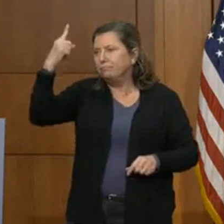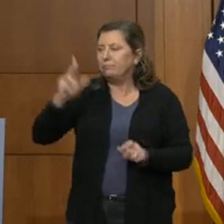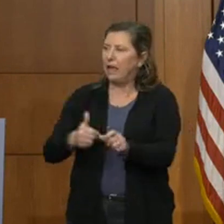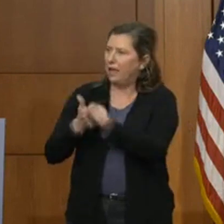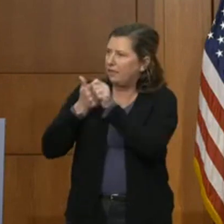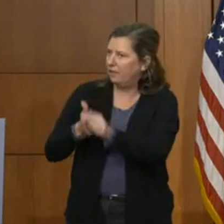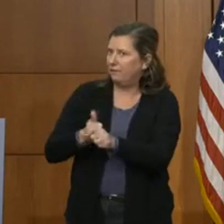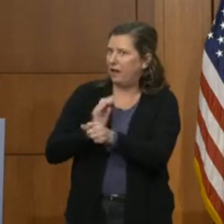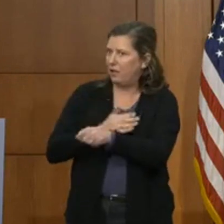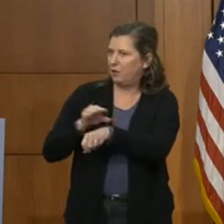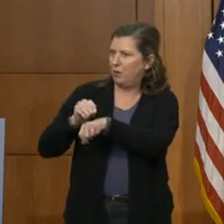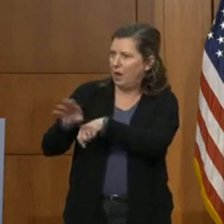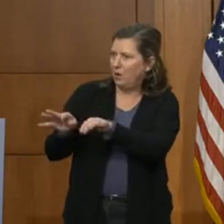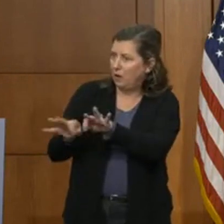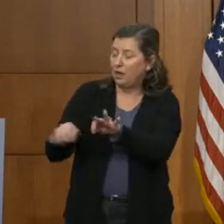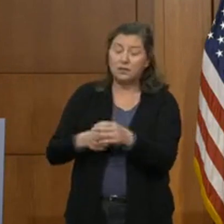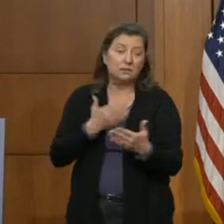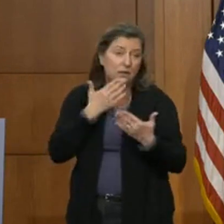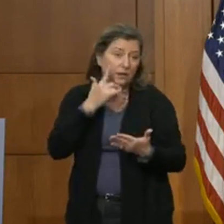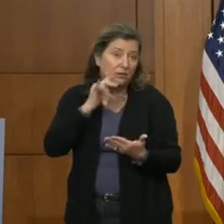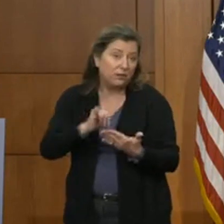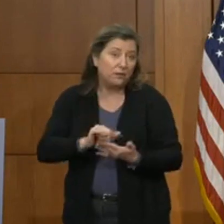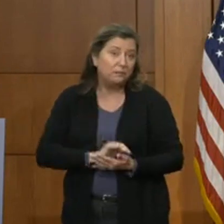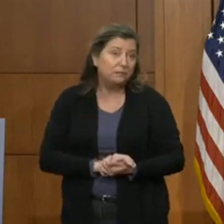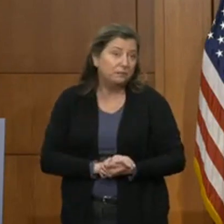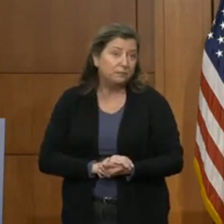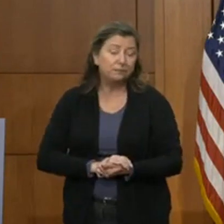and I'm very appreciative that they have.